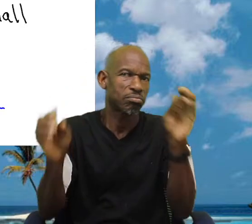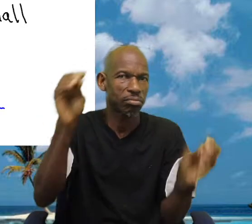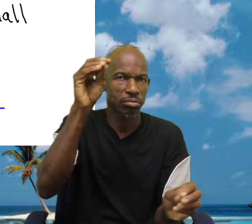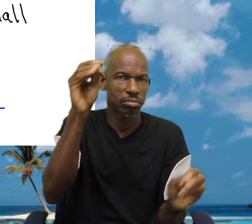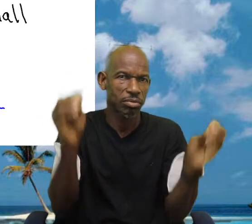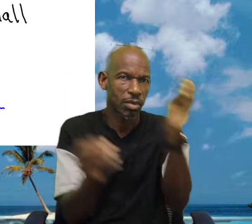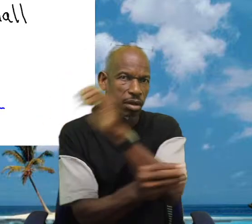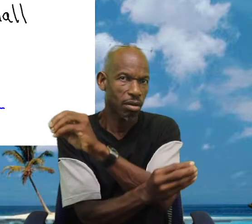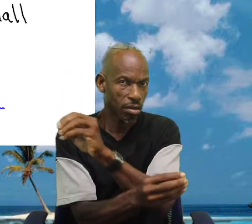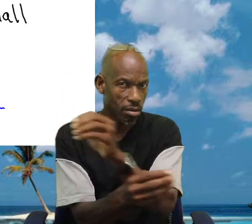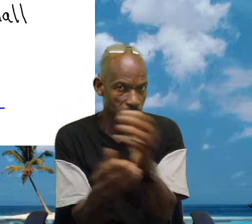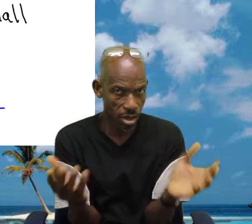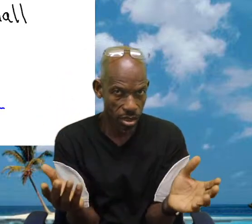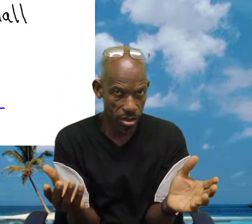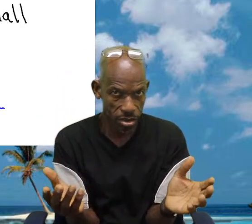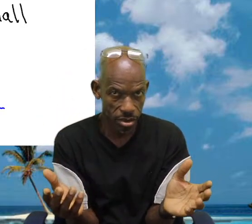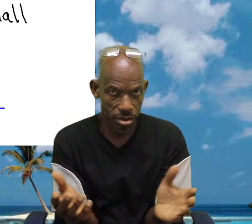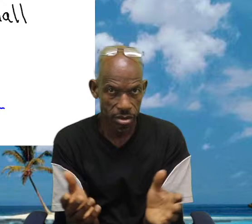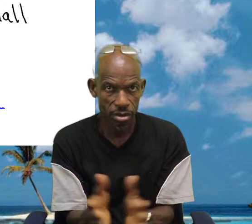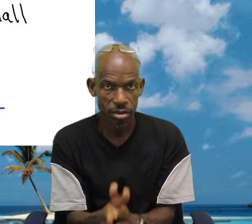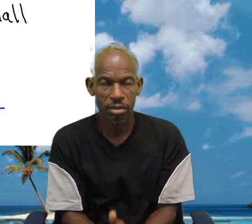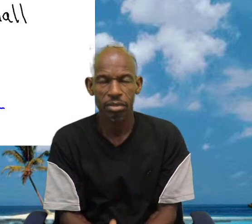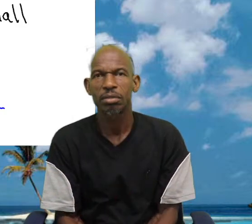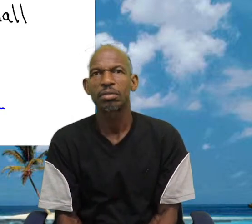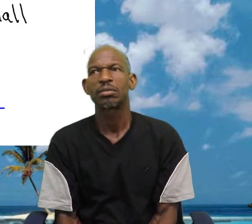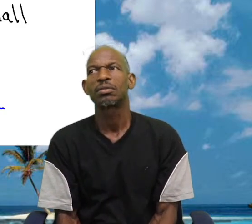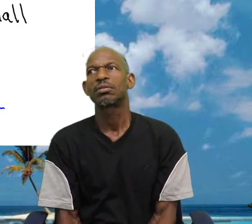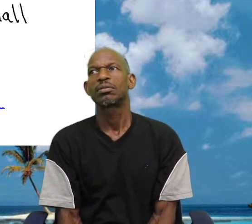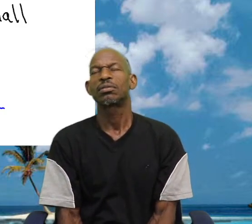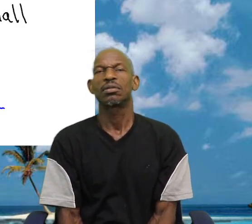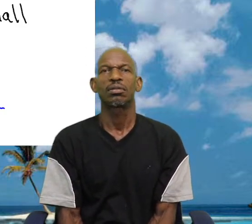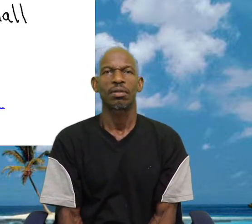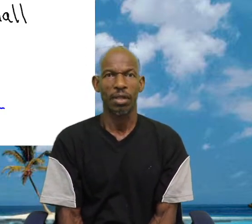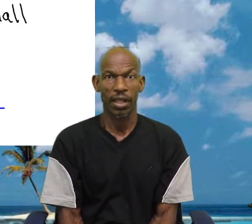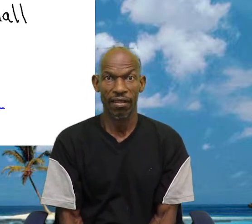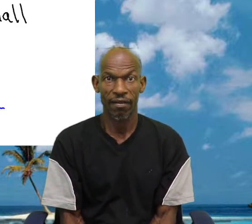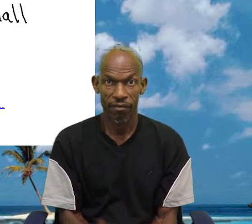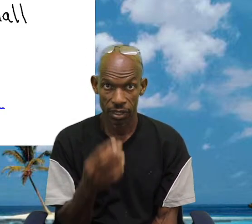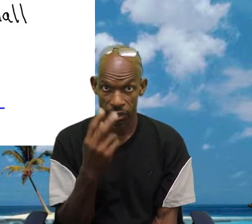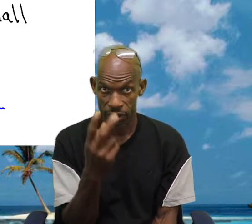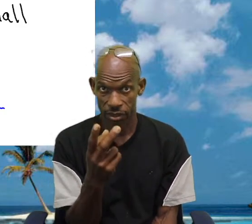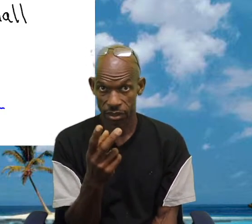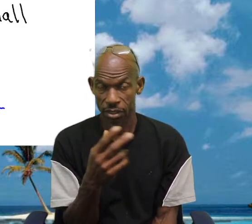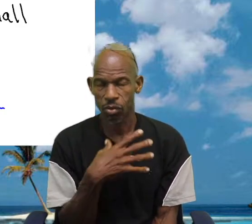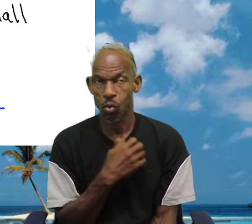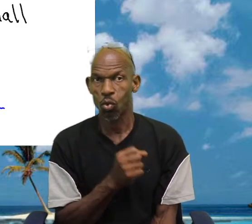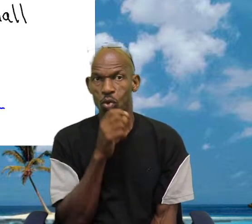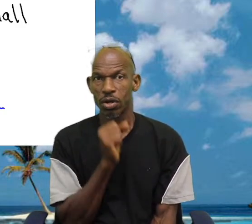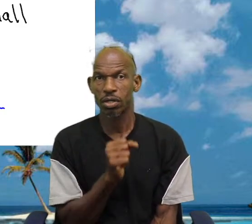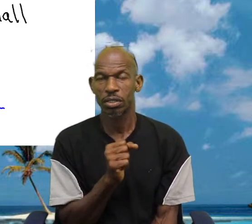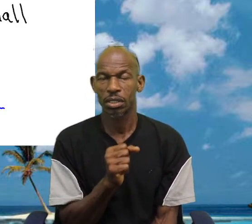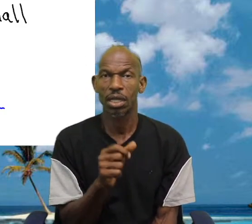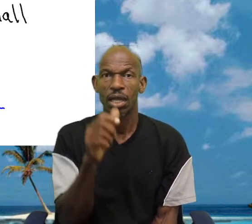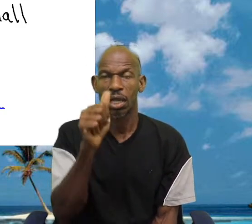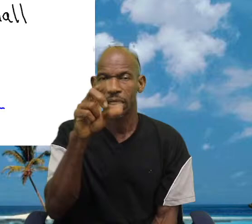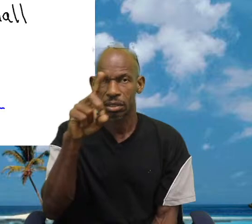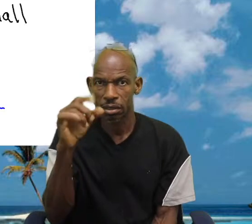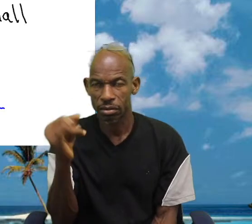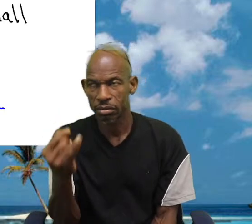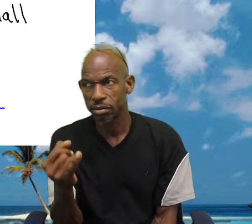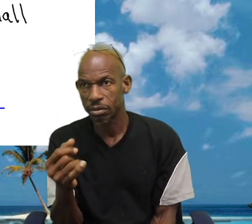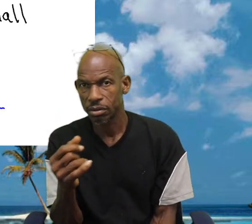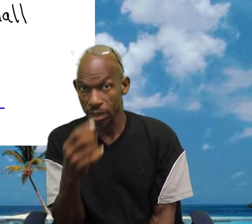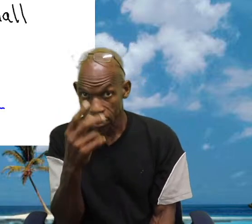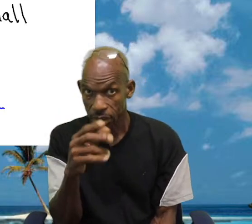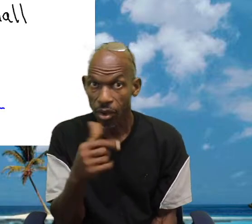an adjective. I see the word white anywhere, I know it is an adjective. All is an adjective. You see how I can change